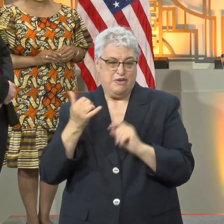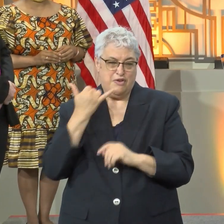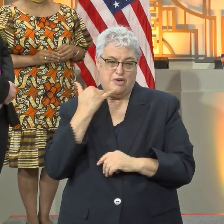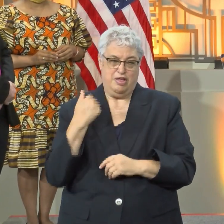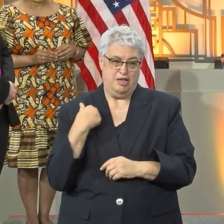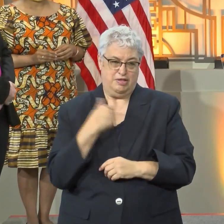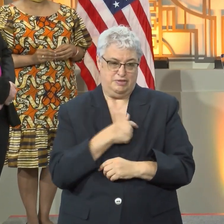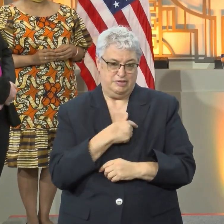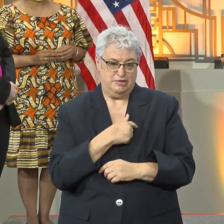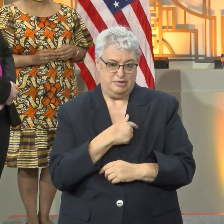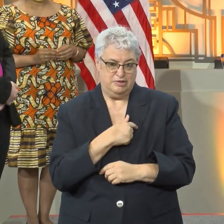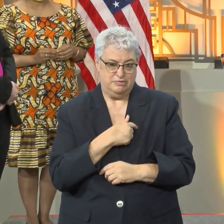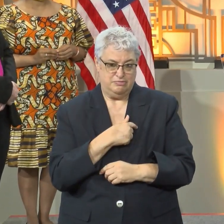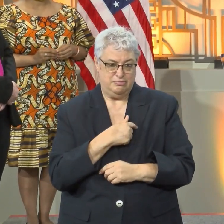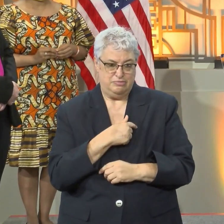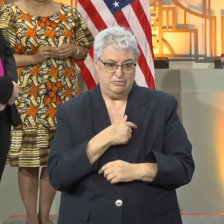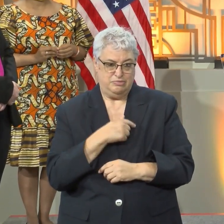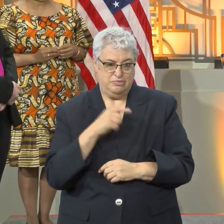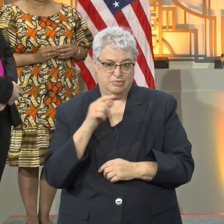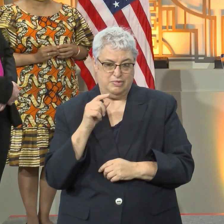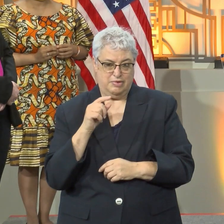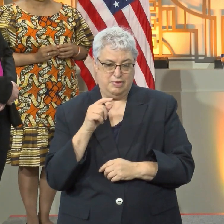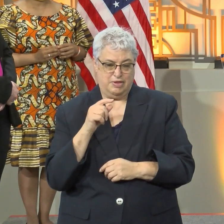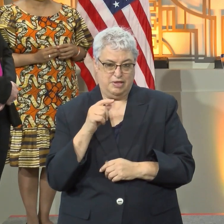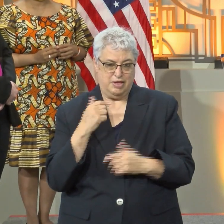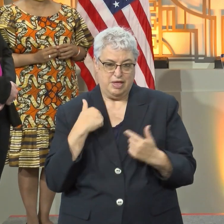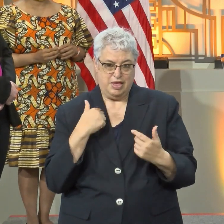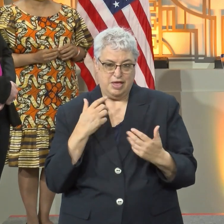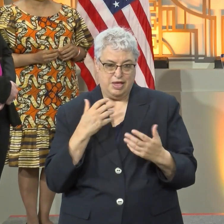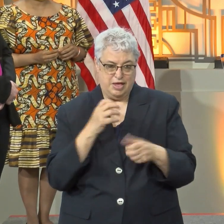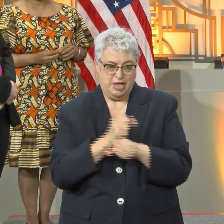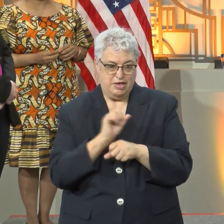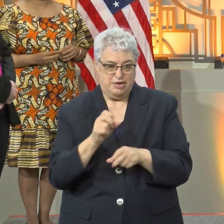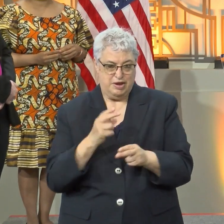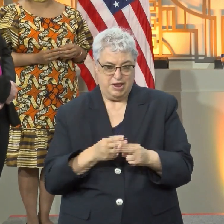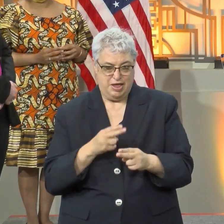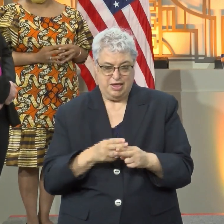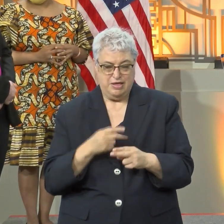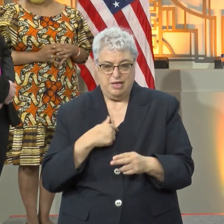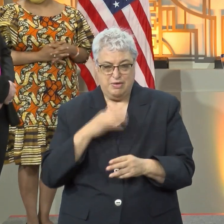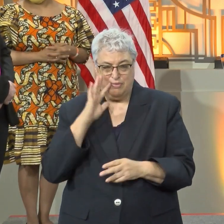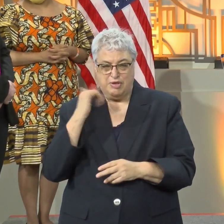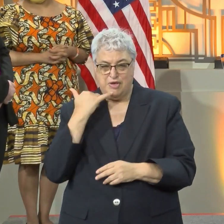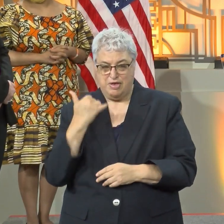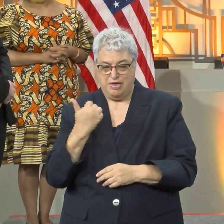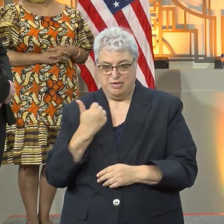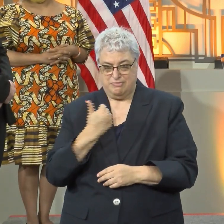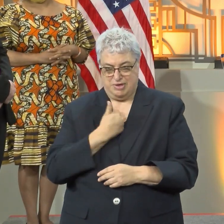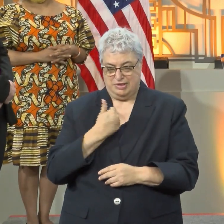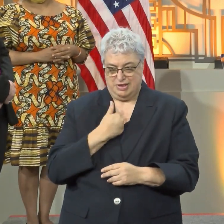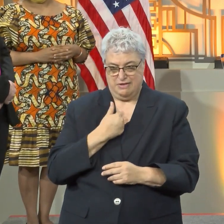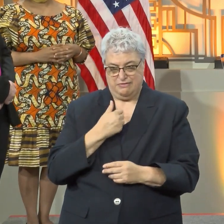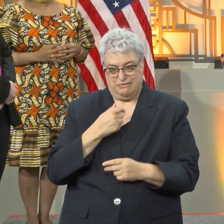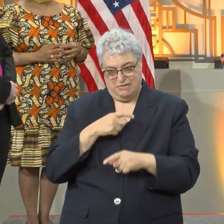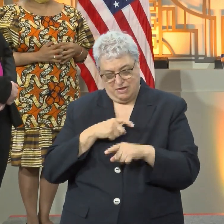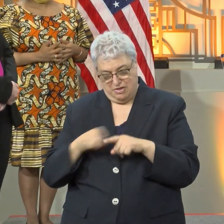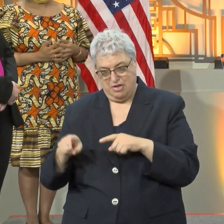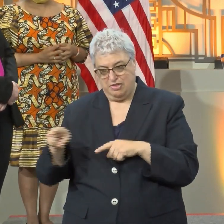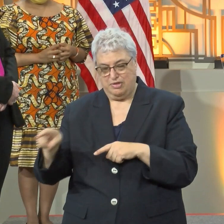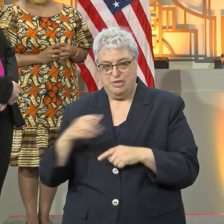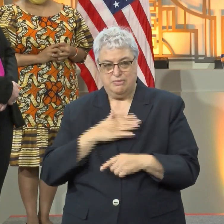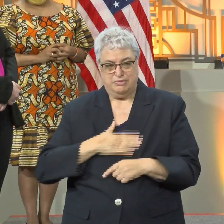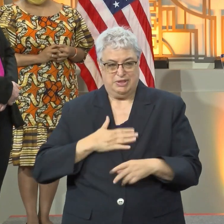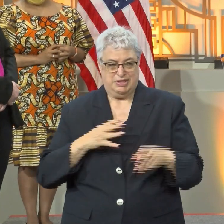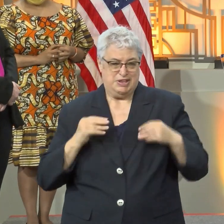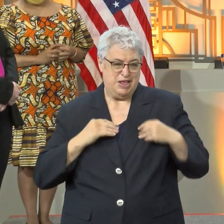call. Quite frankly, I got your name. I know where you are. I'll be calling you myself. So please take